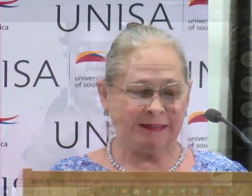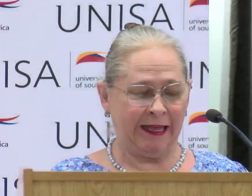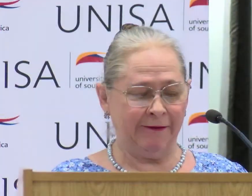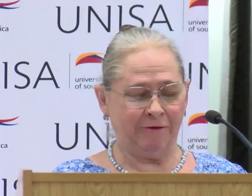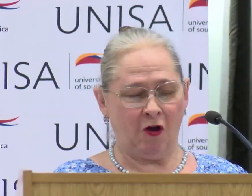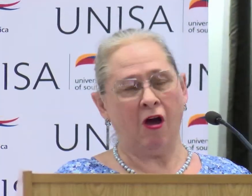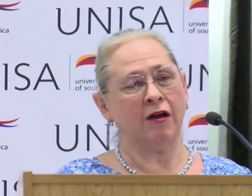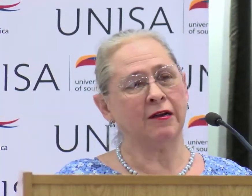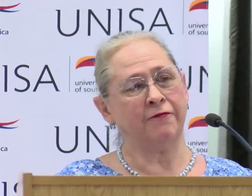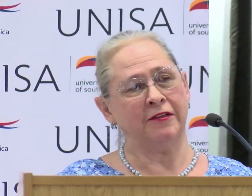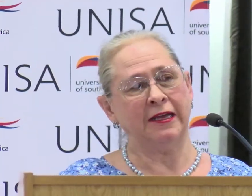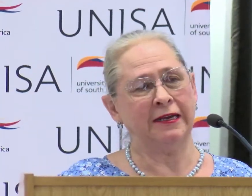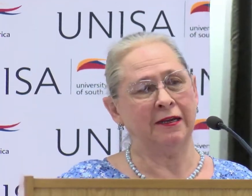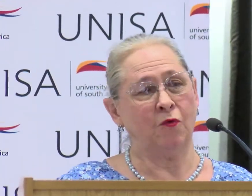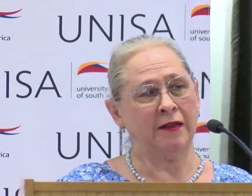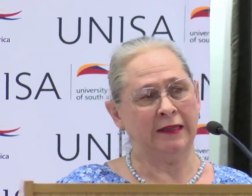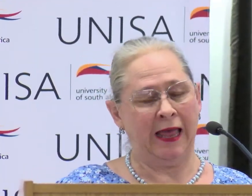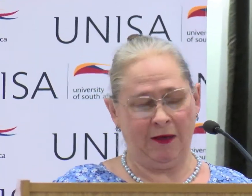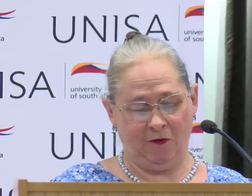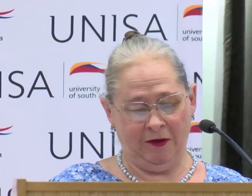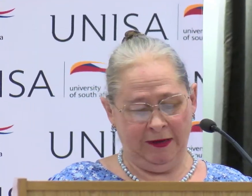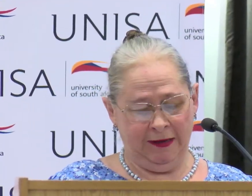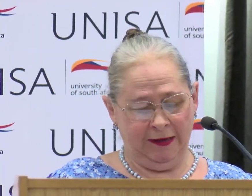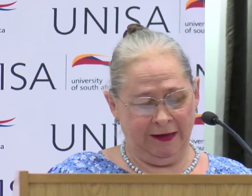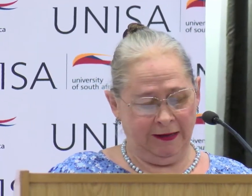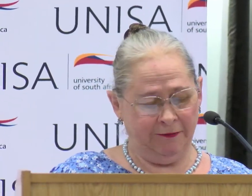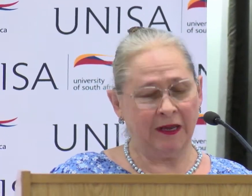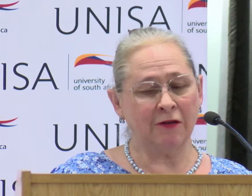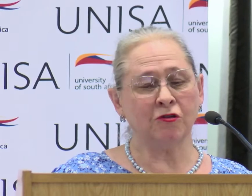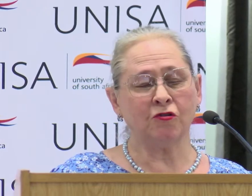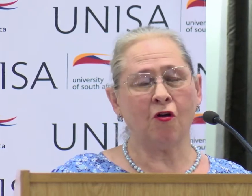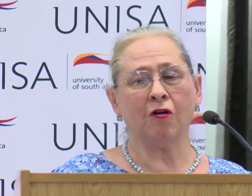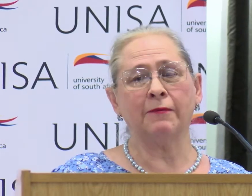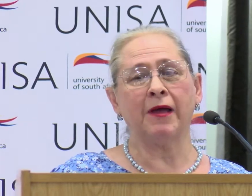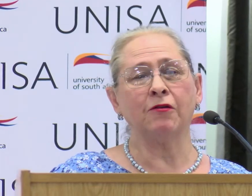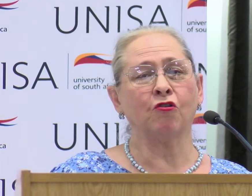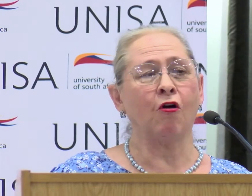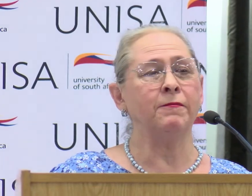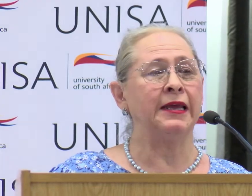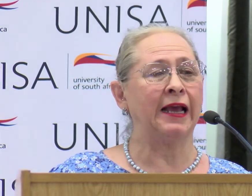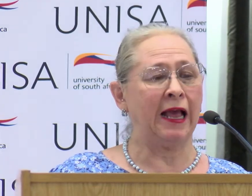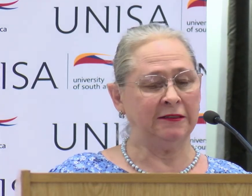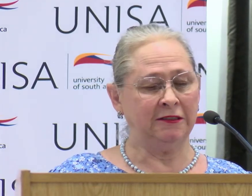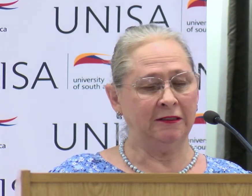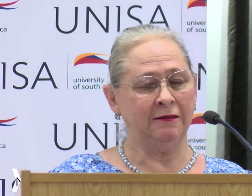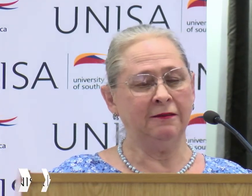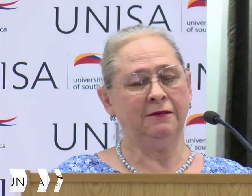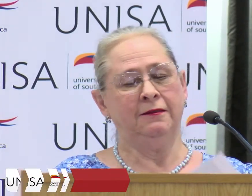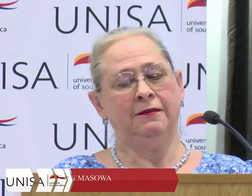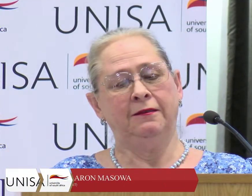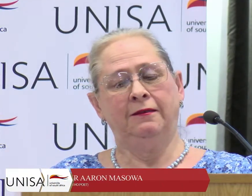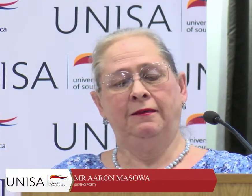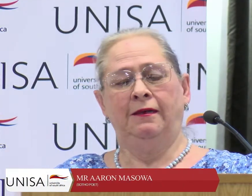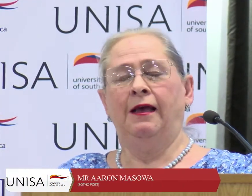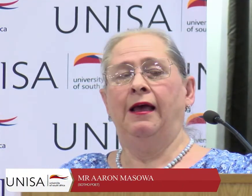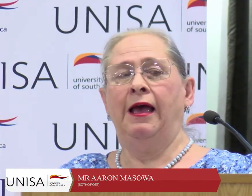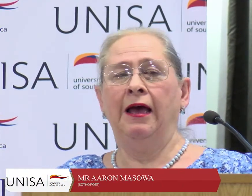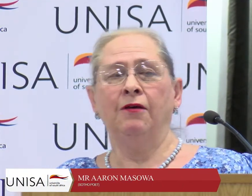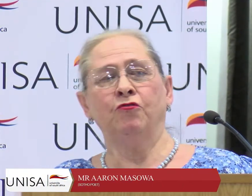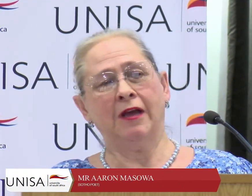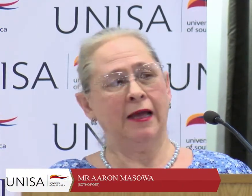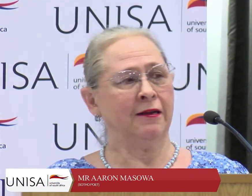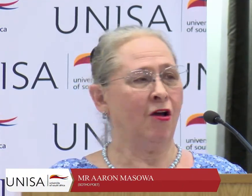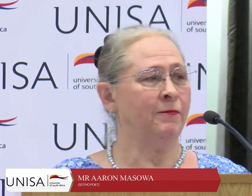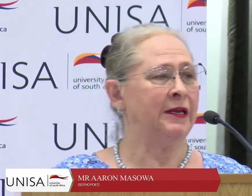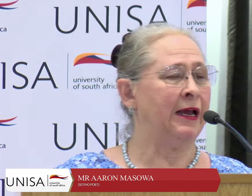myself is there for hard of hearing. What now? I'm going to talk about communication,